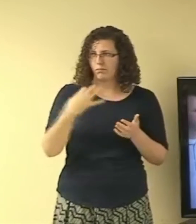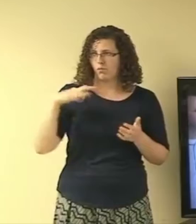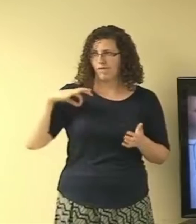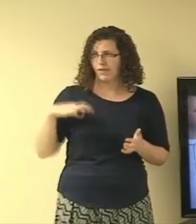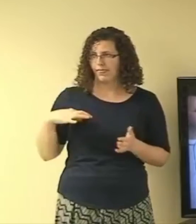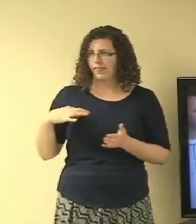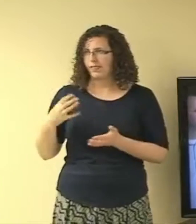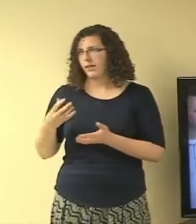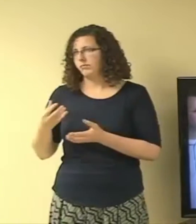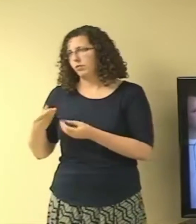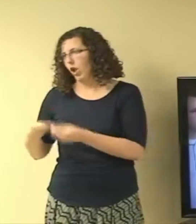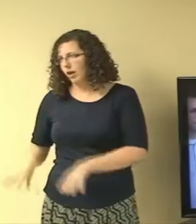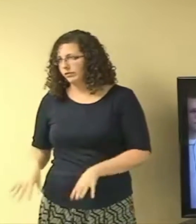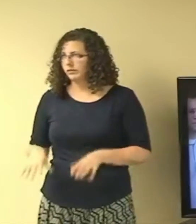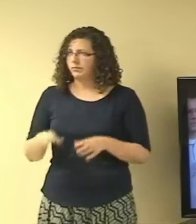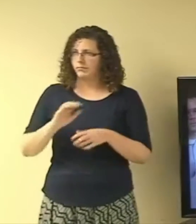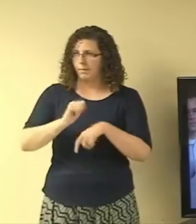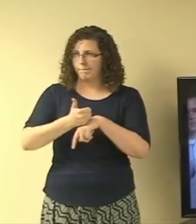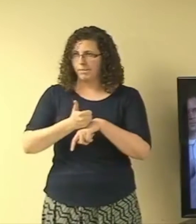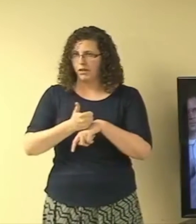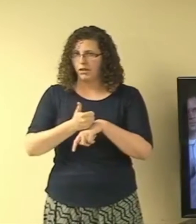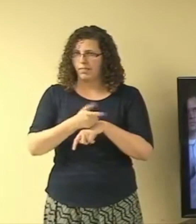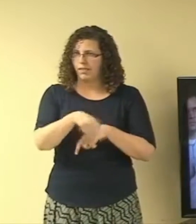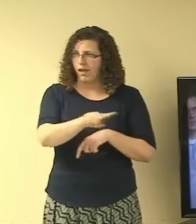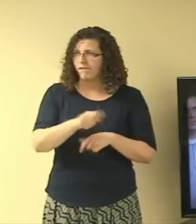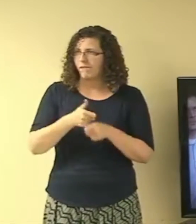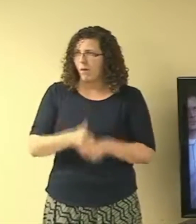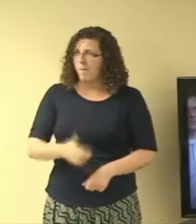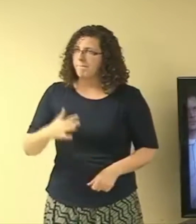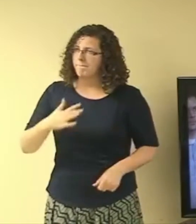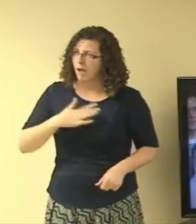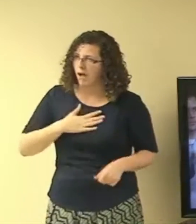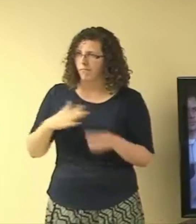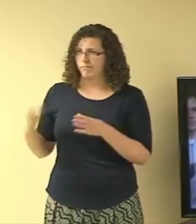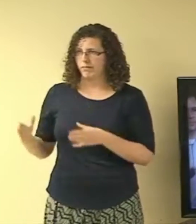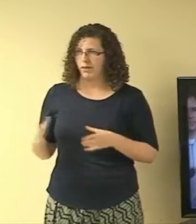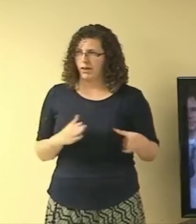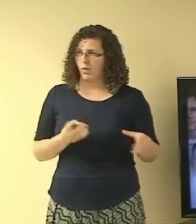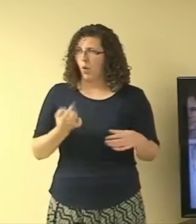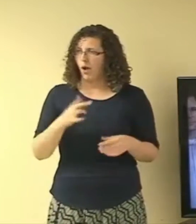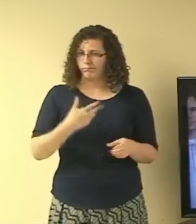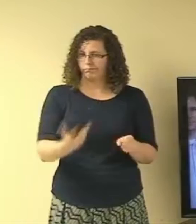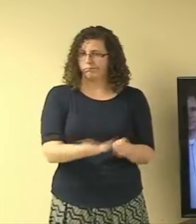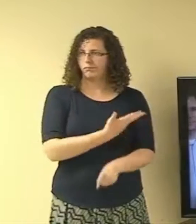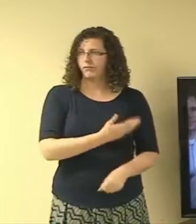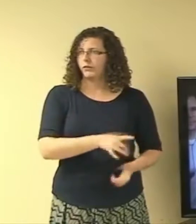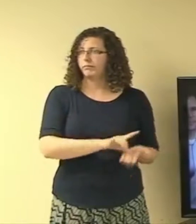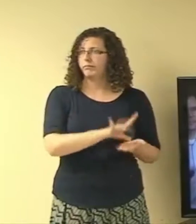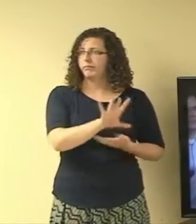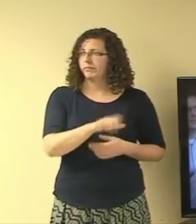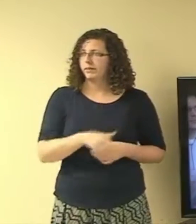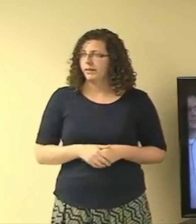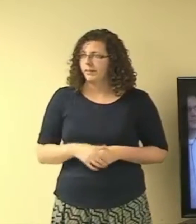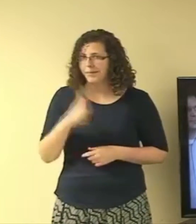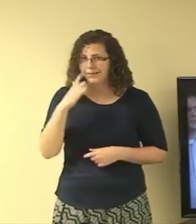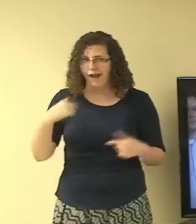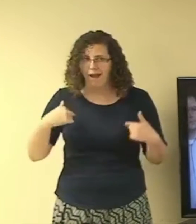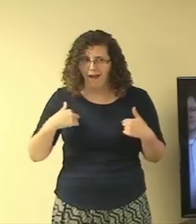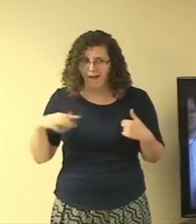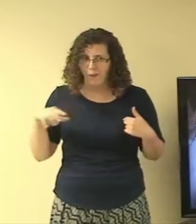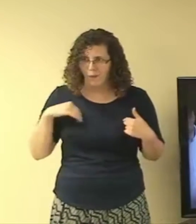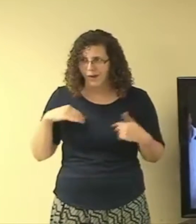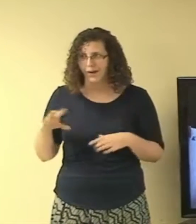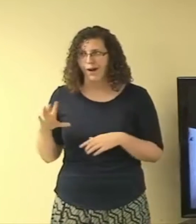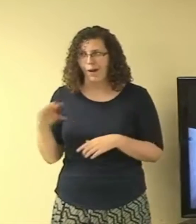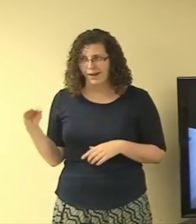money? What I want them to. Or you don't get to work there anymore. Because I own the company.